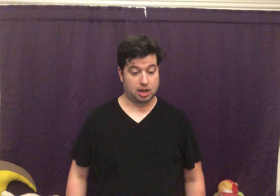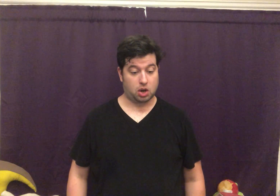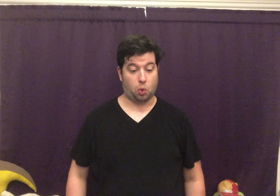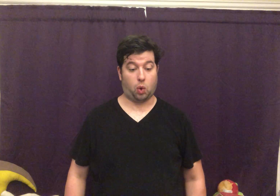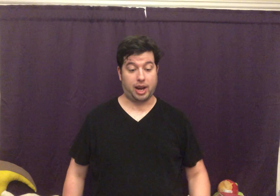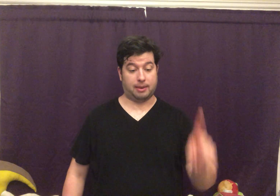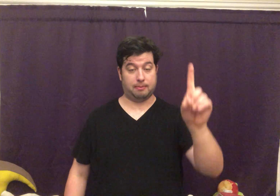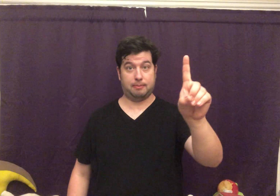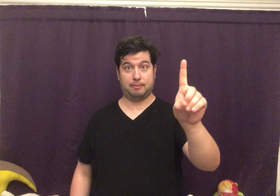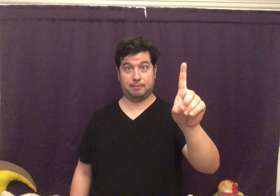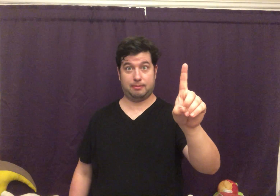One.